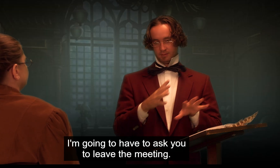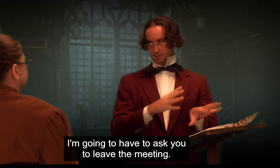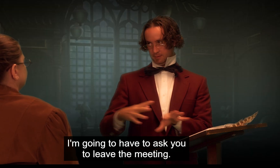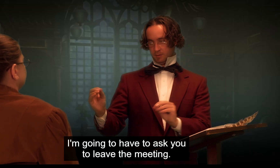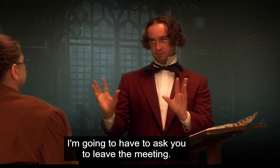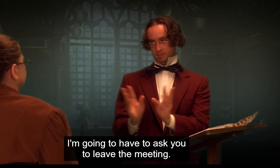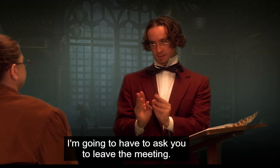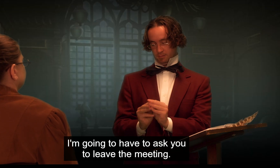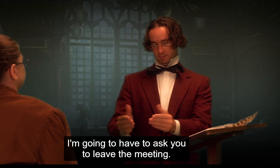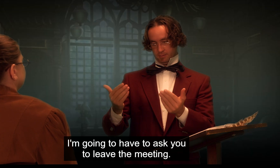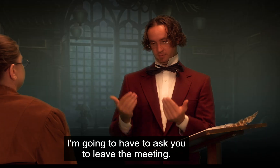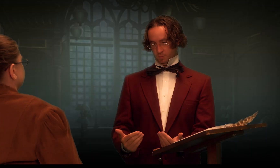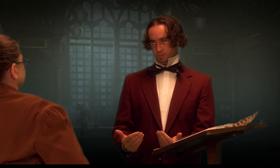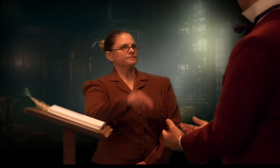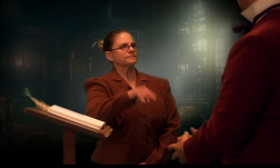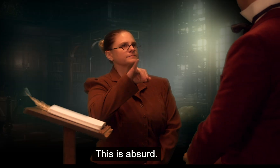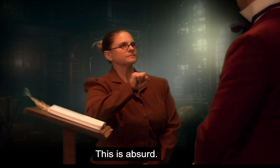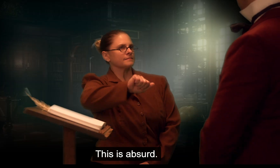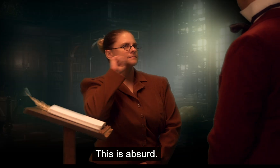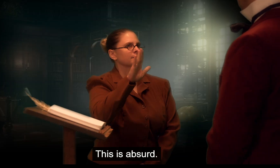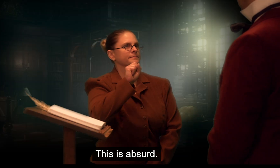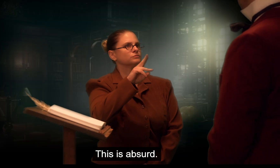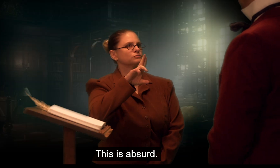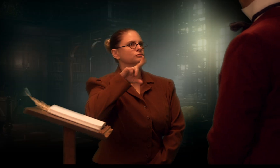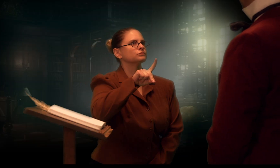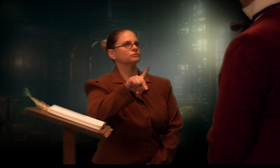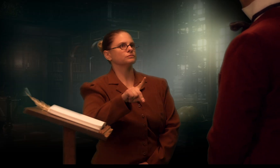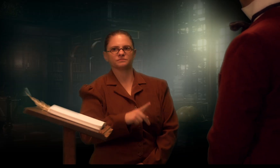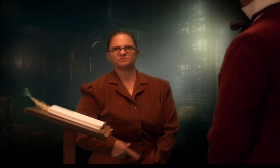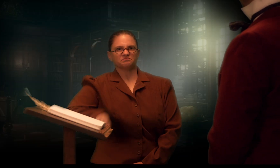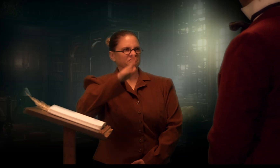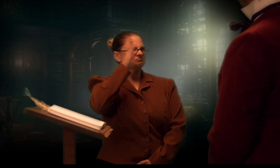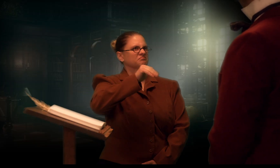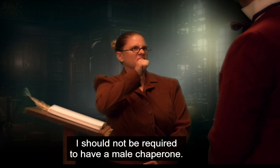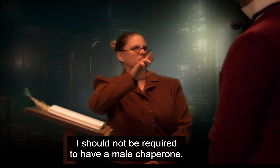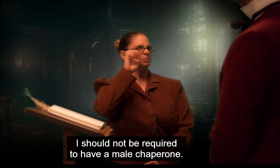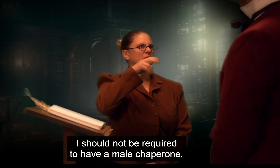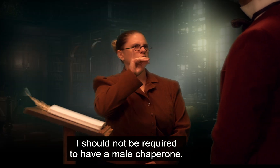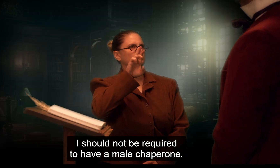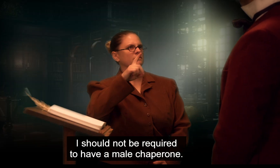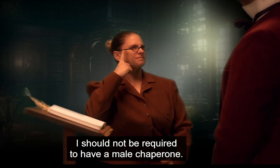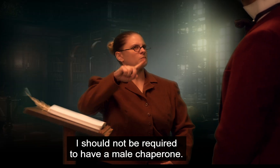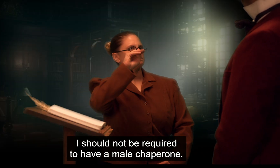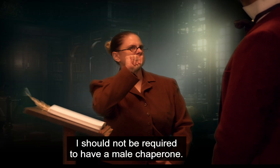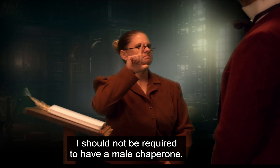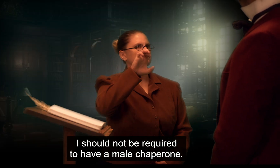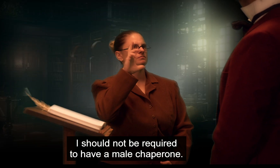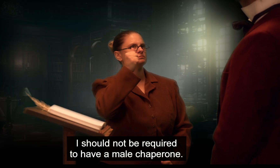you to leave the meeting. This is absurd. I should not be required to have a male